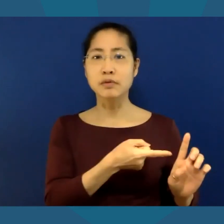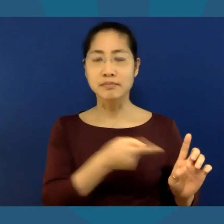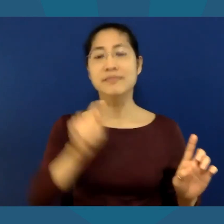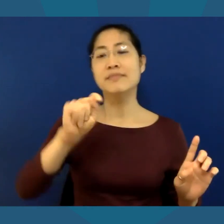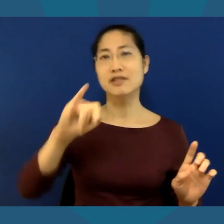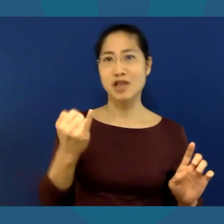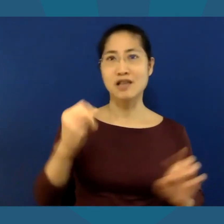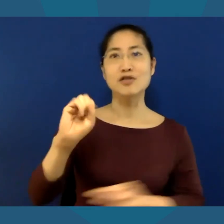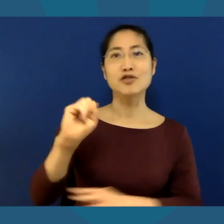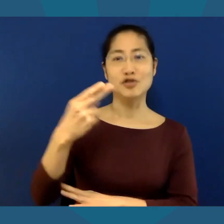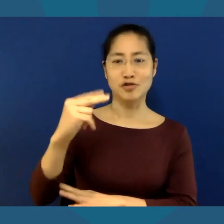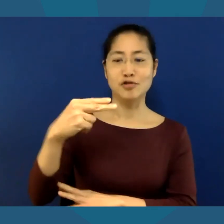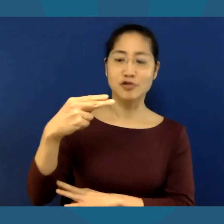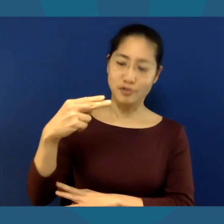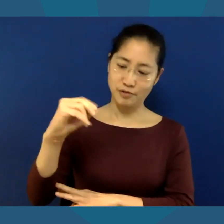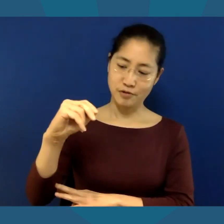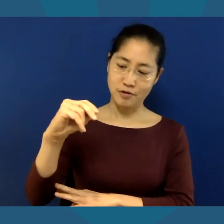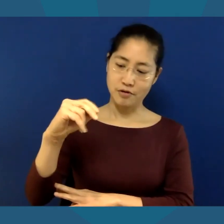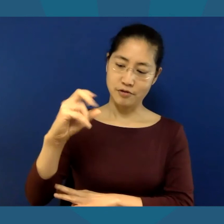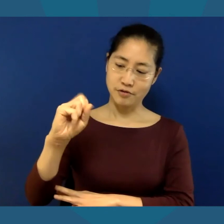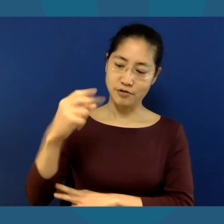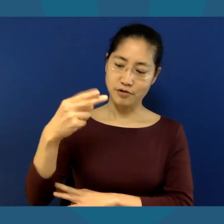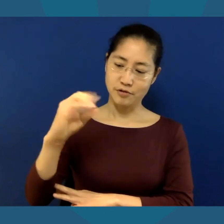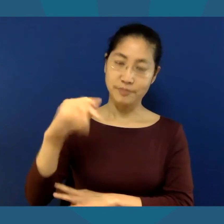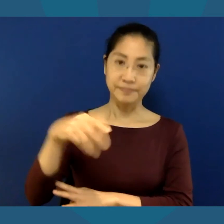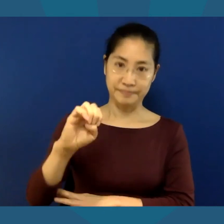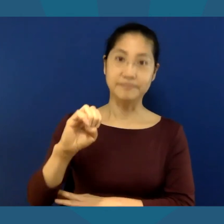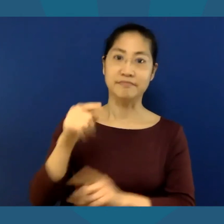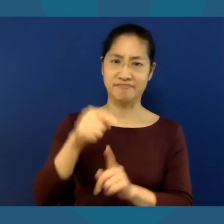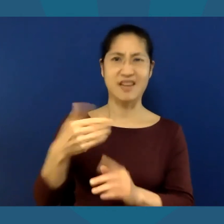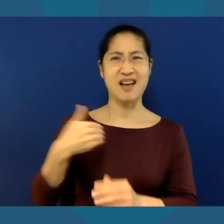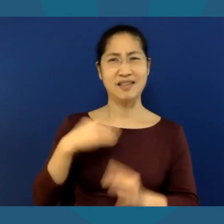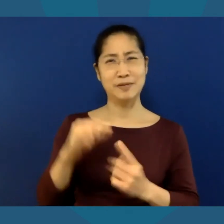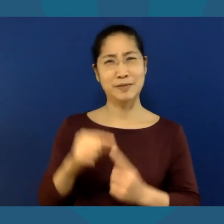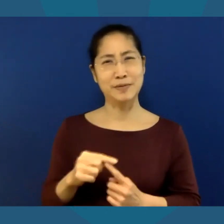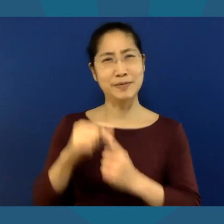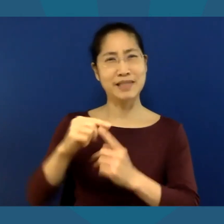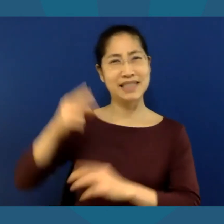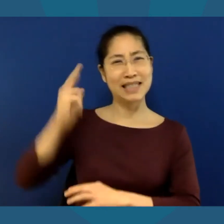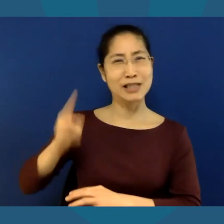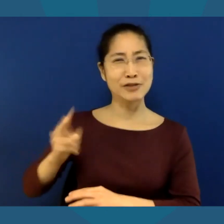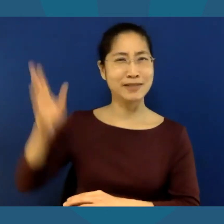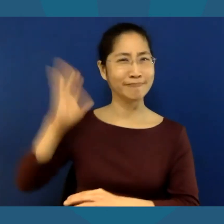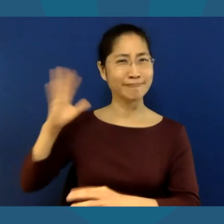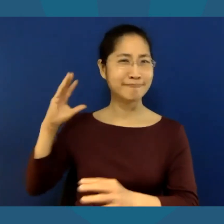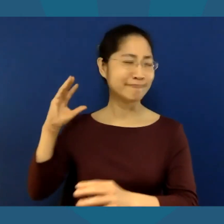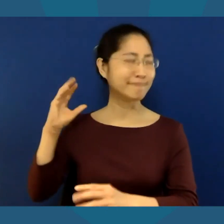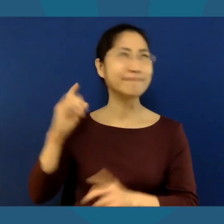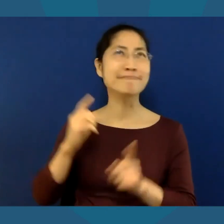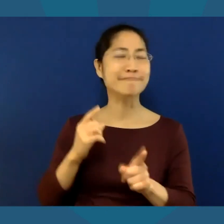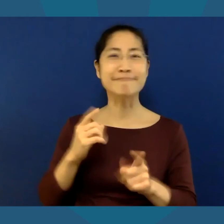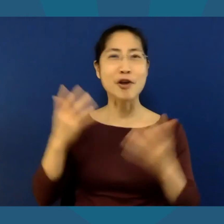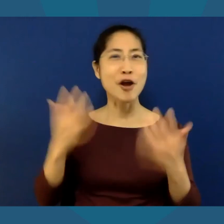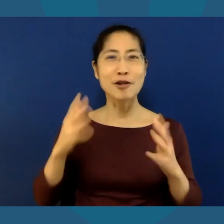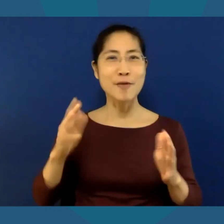T.J. Shope has a distinguished record of standing up for the people he represents.